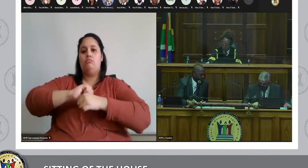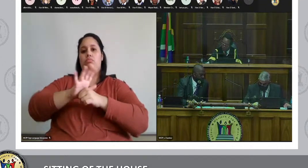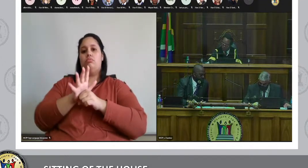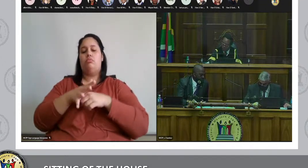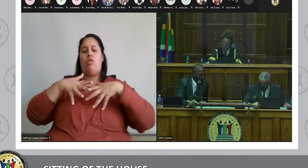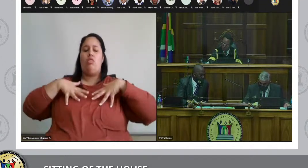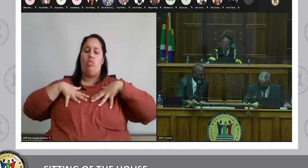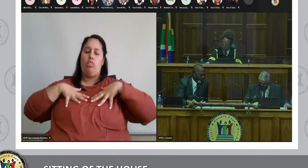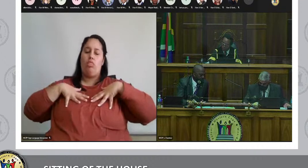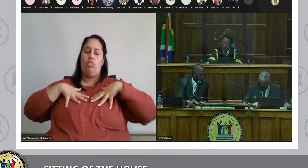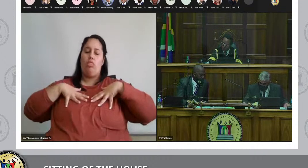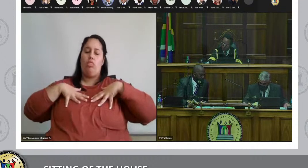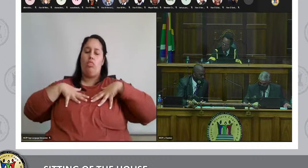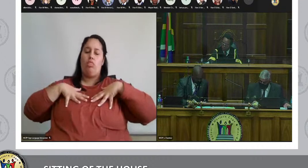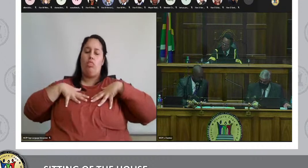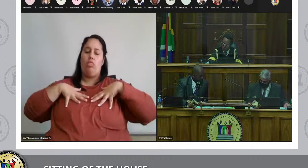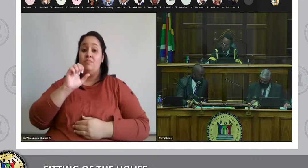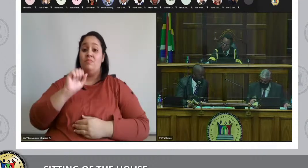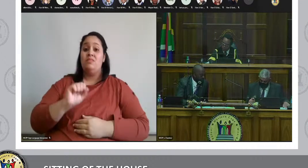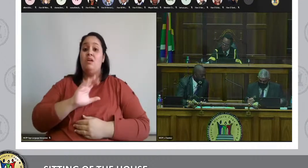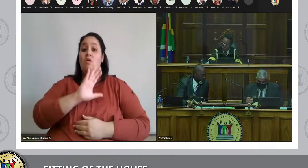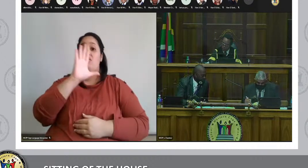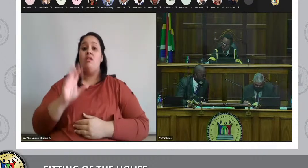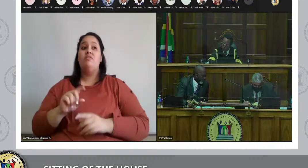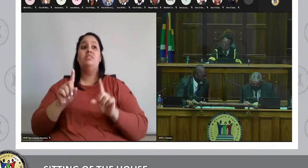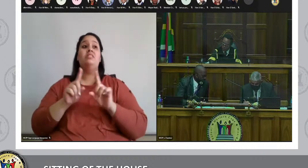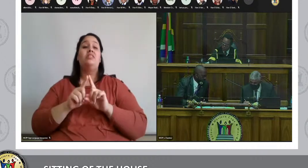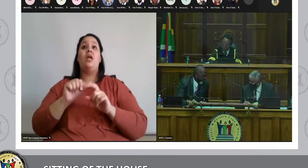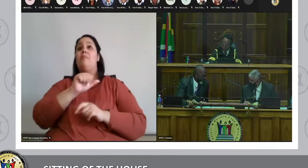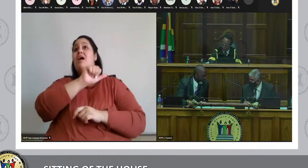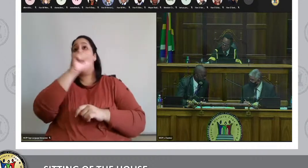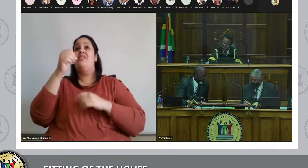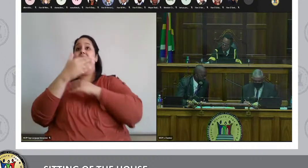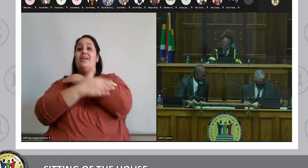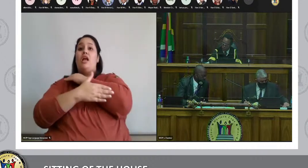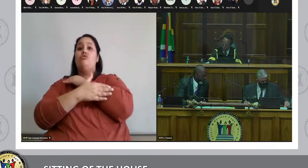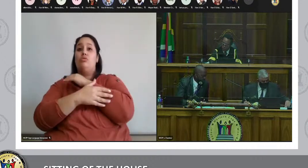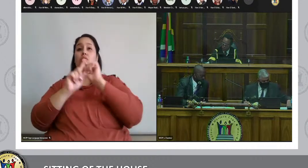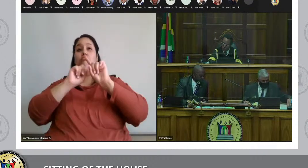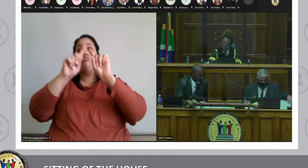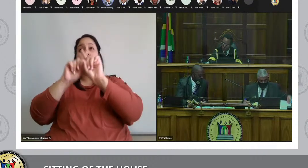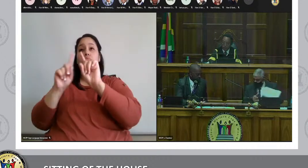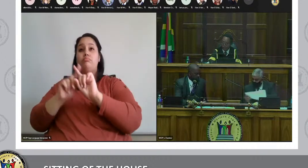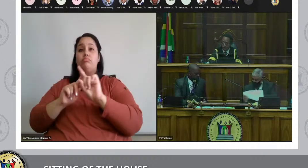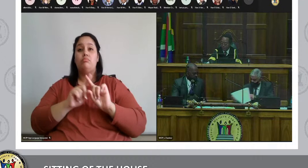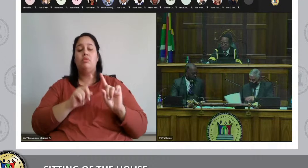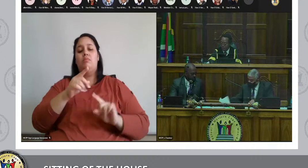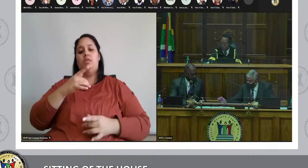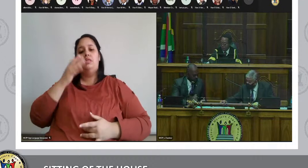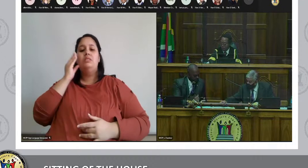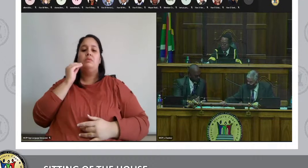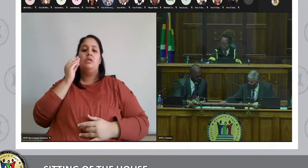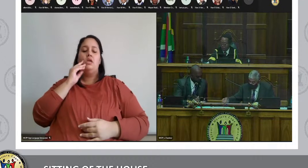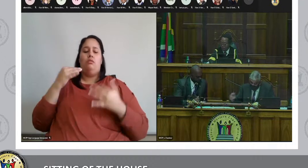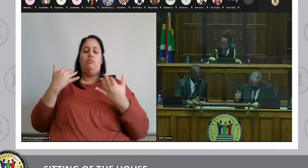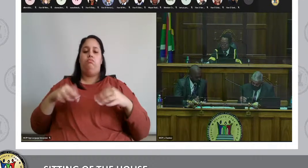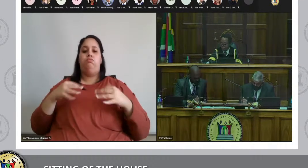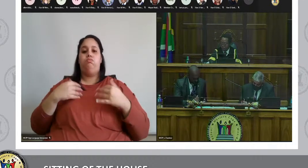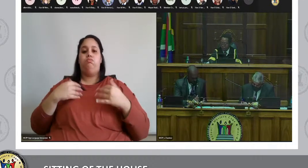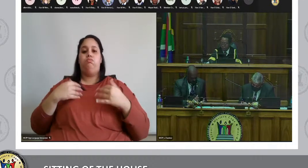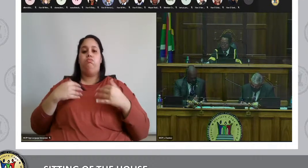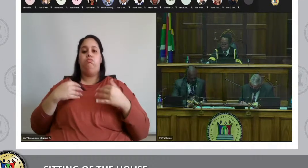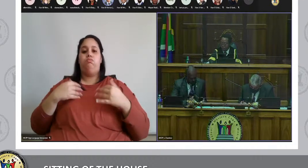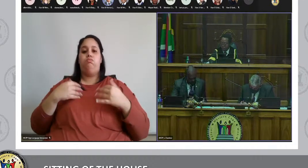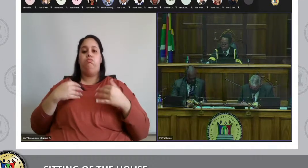South Africans, like the people of every other country in the world, have endured an unprecedented and unplanned cultural